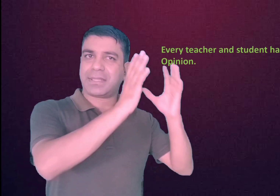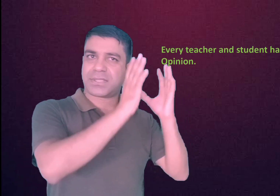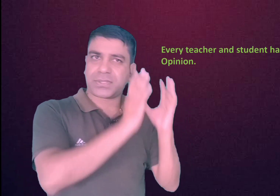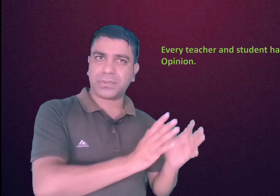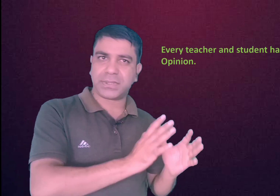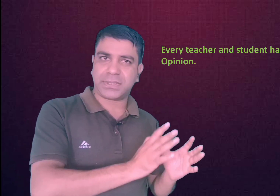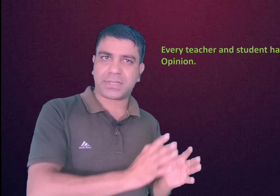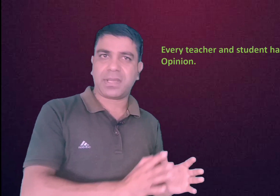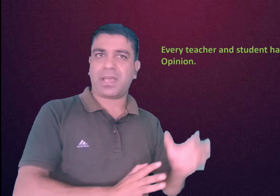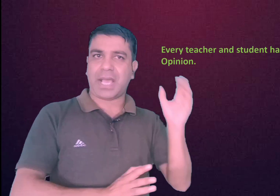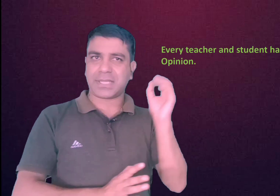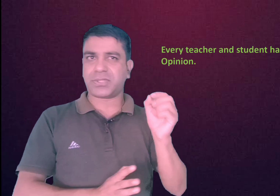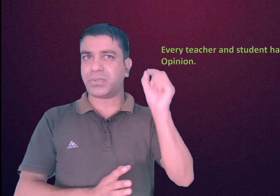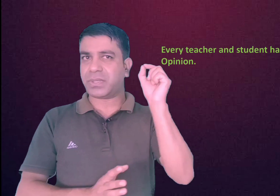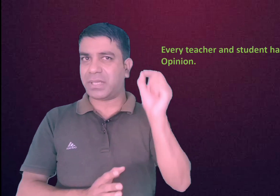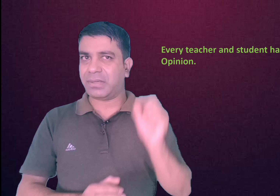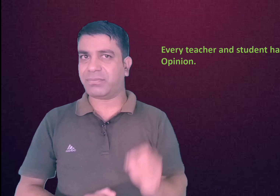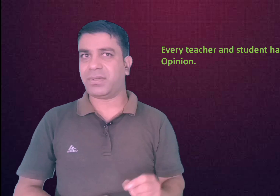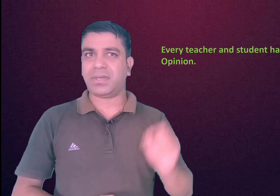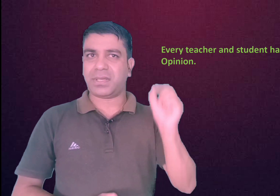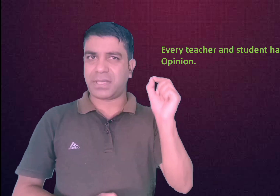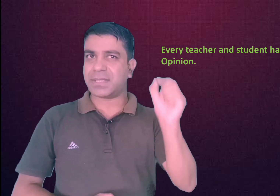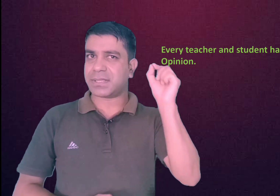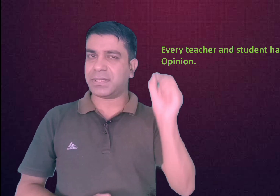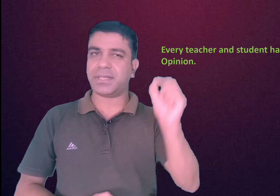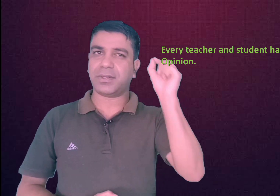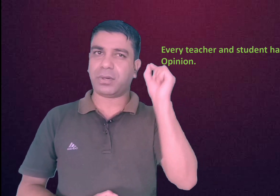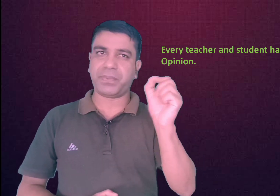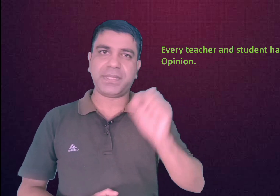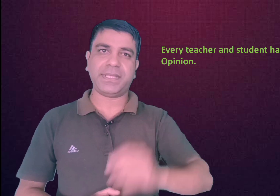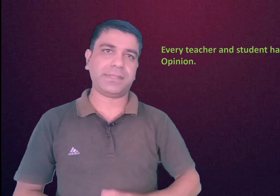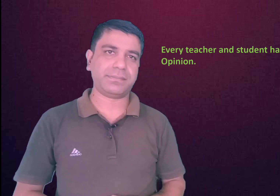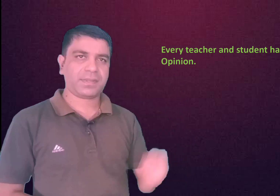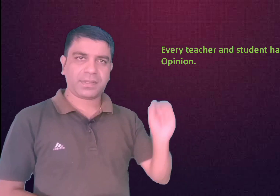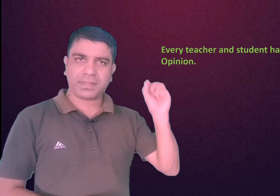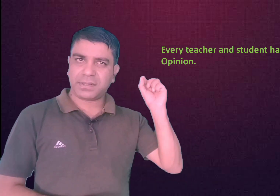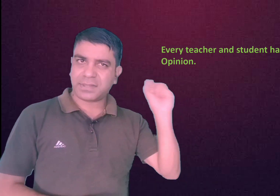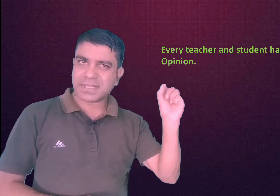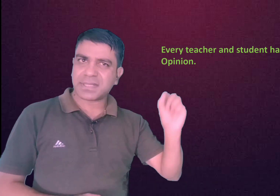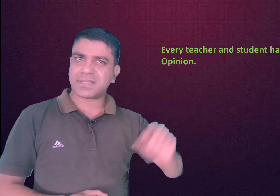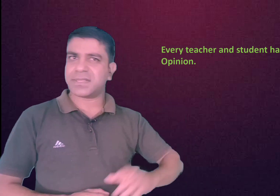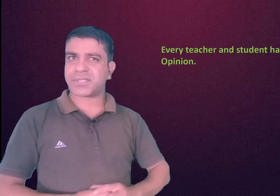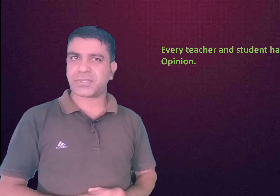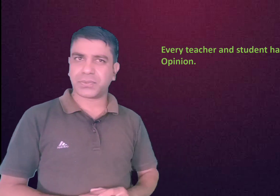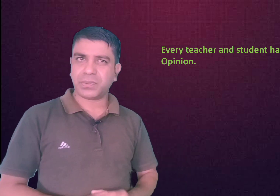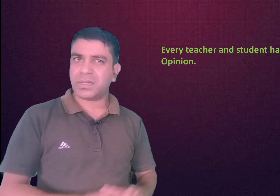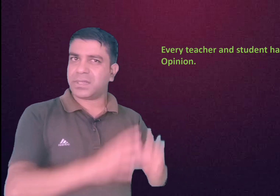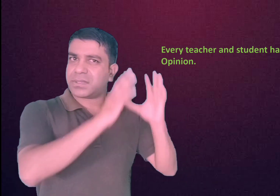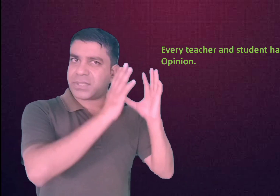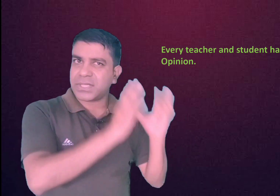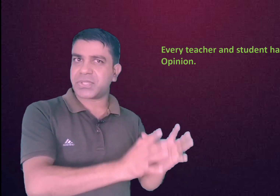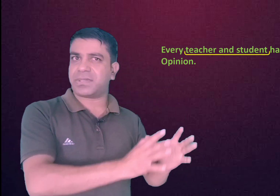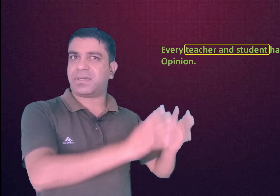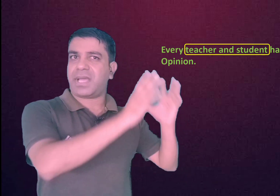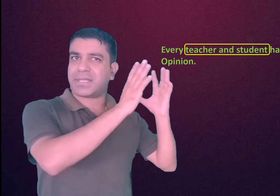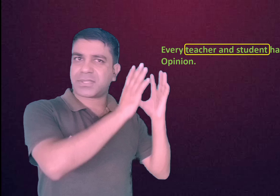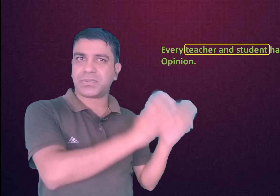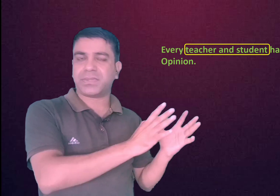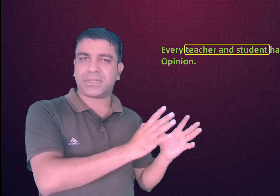and student has to give his/her opinion. In this sentence too, teacher and